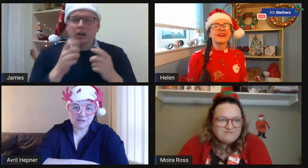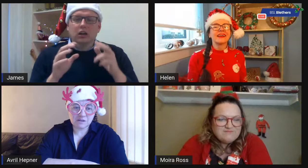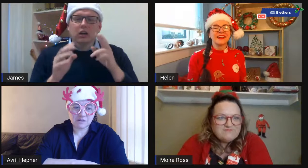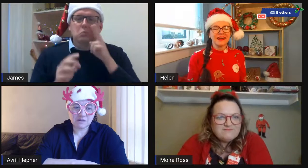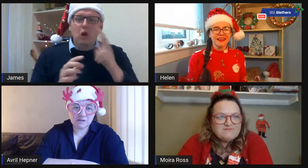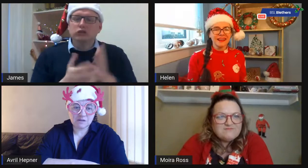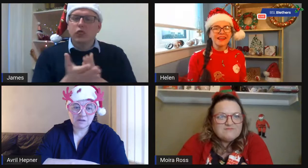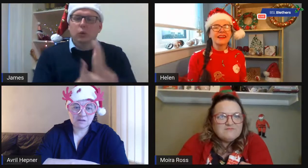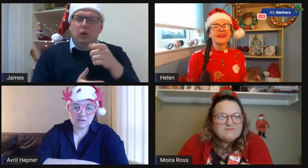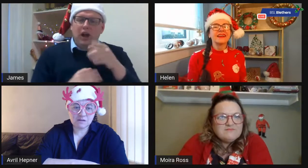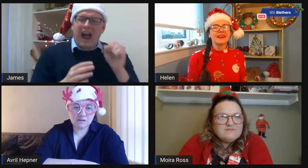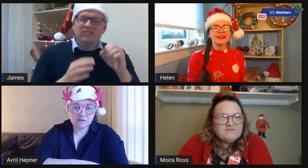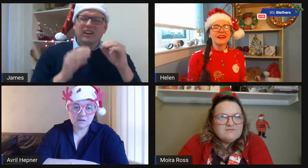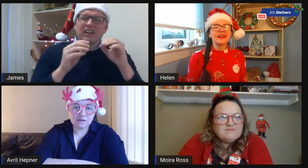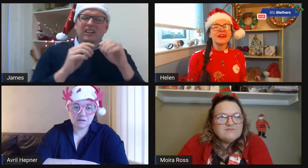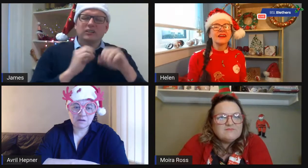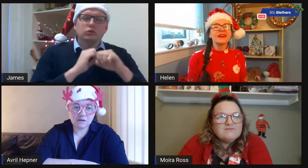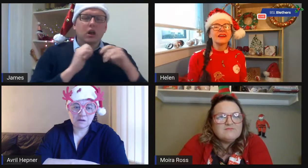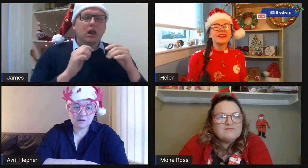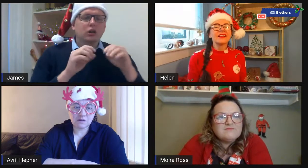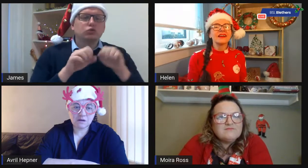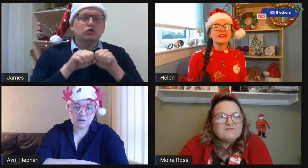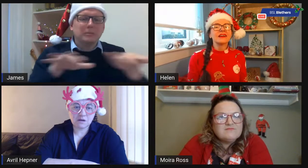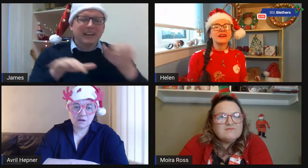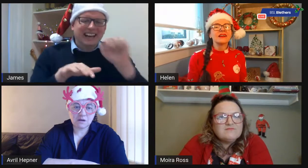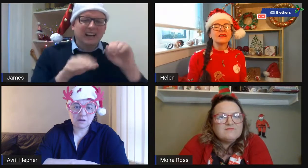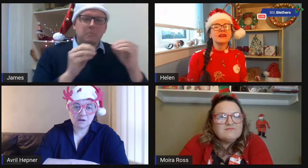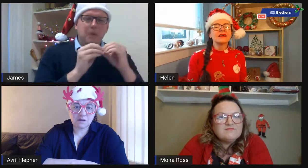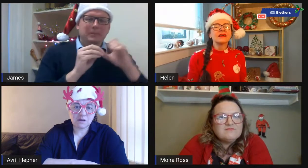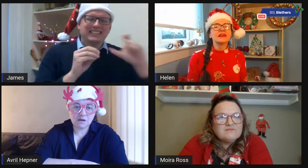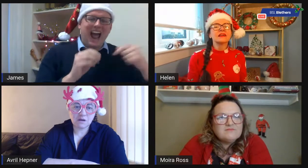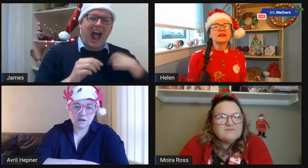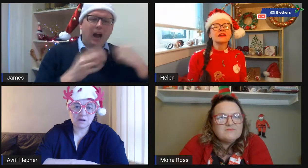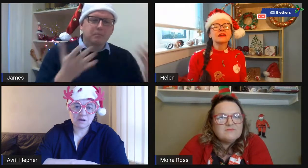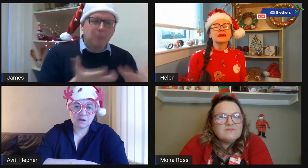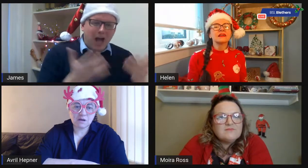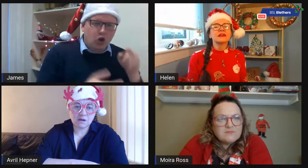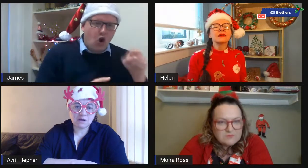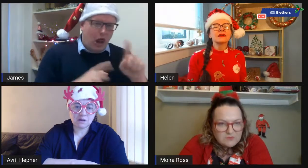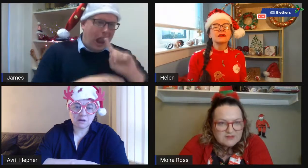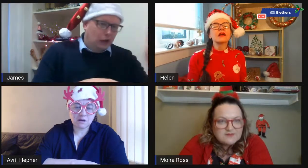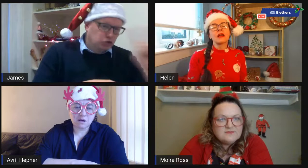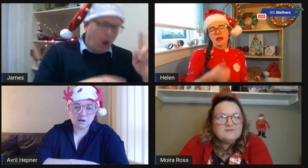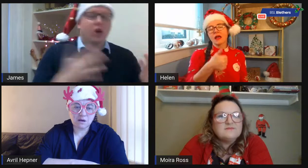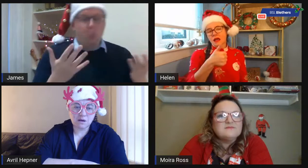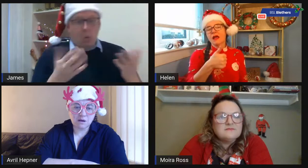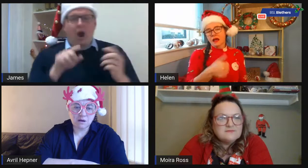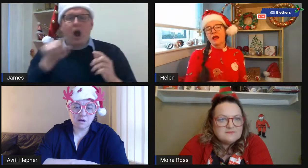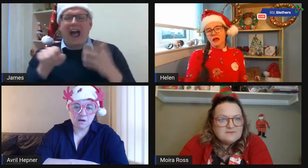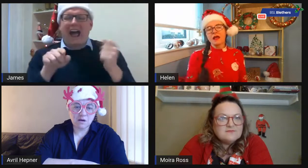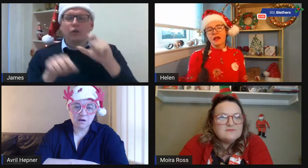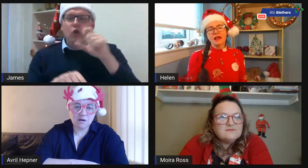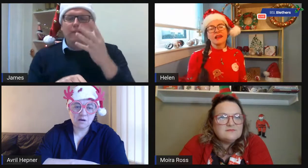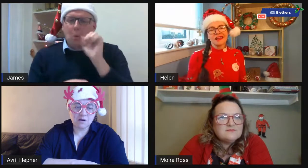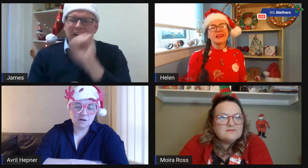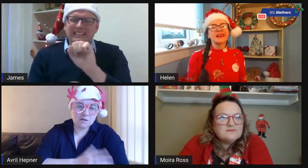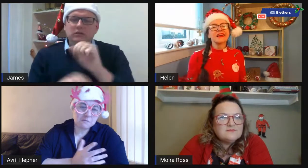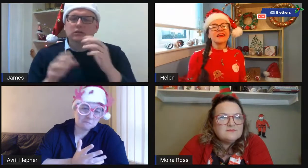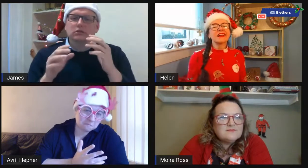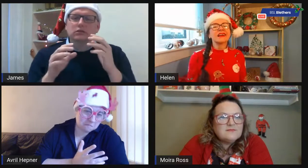I'm going record to have to both. record them. Well, but you know, guys, that after you watch something that's displayed like